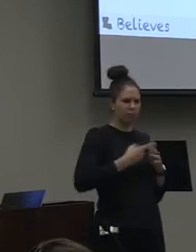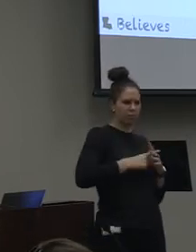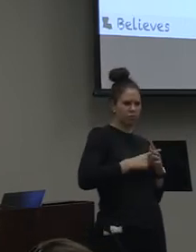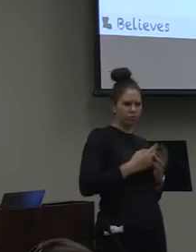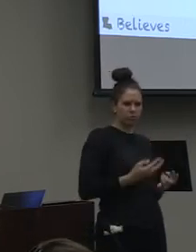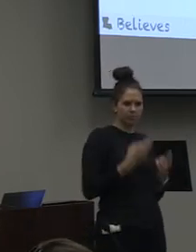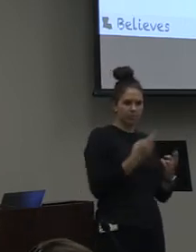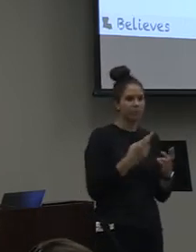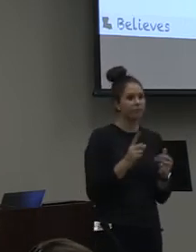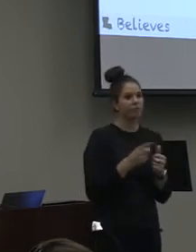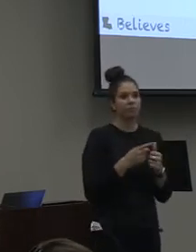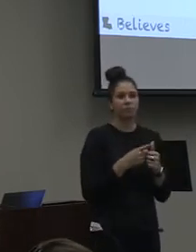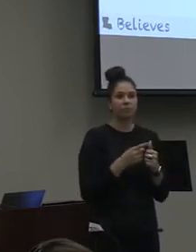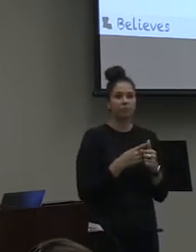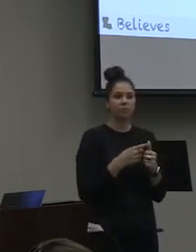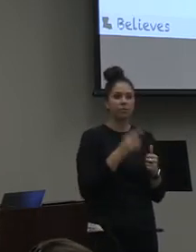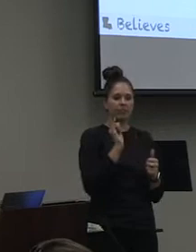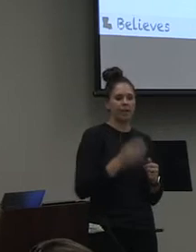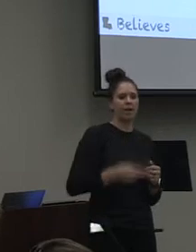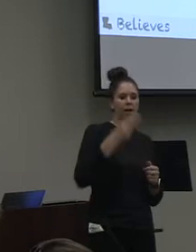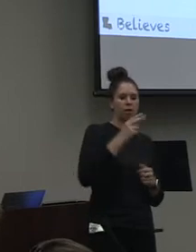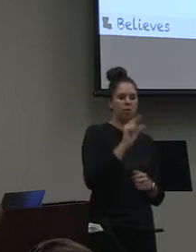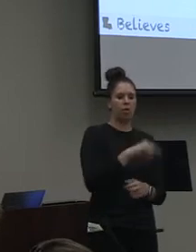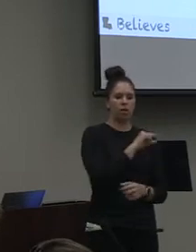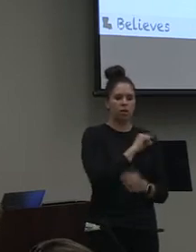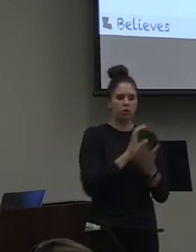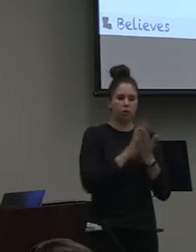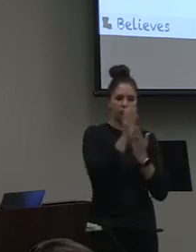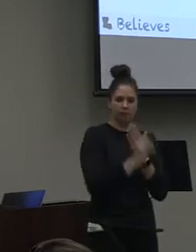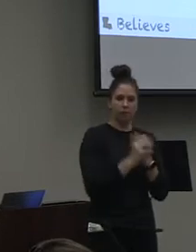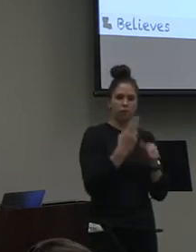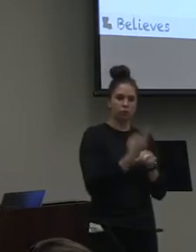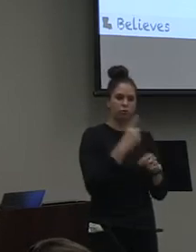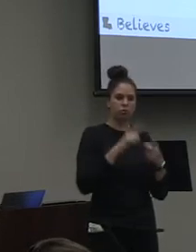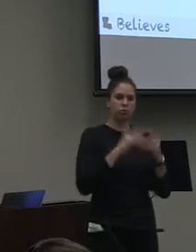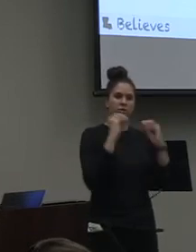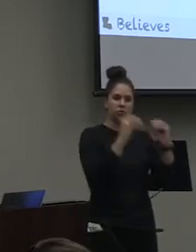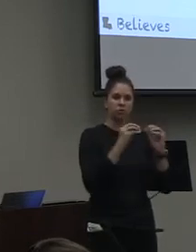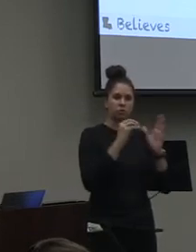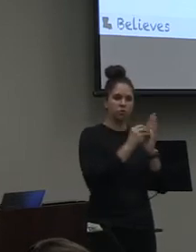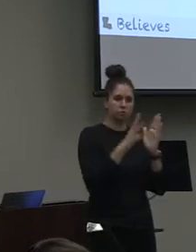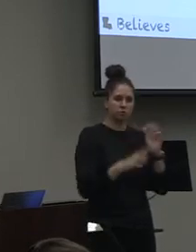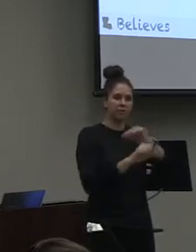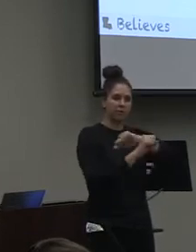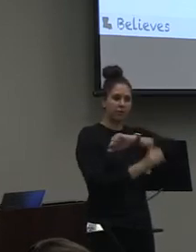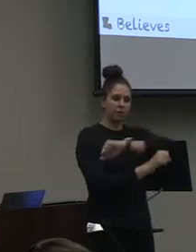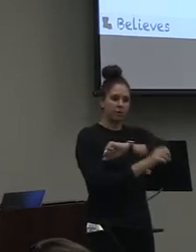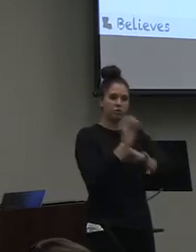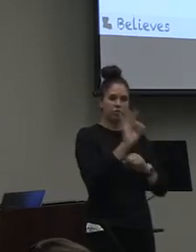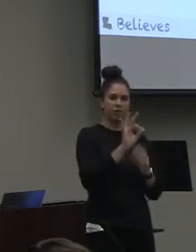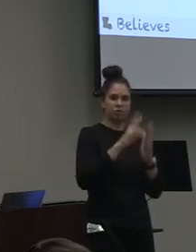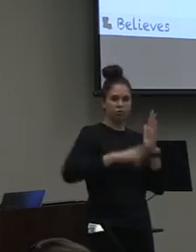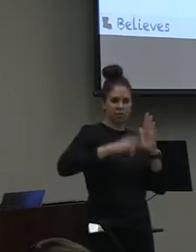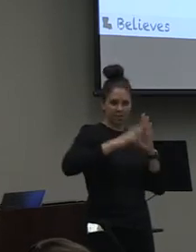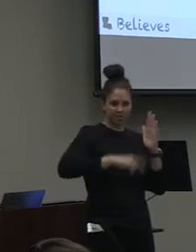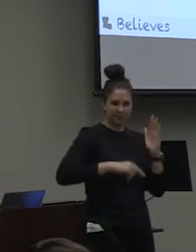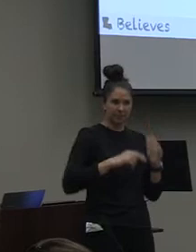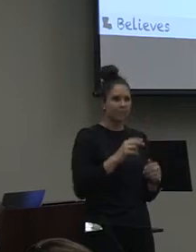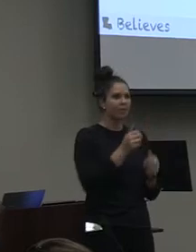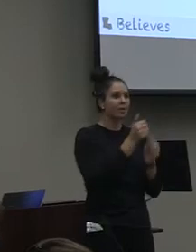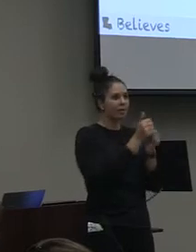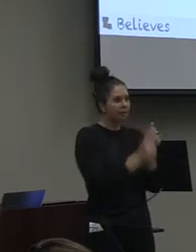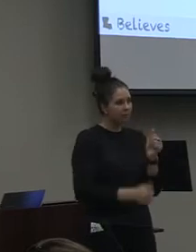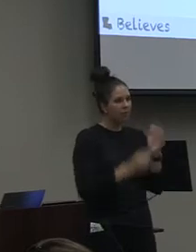The first of which is that high quality curriculum is used to teach students the foundations of reading, that